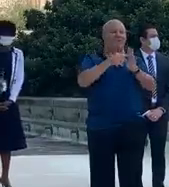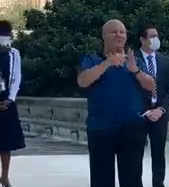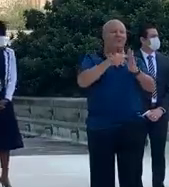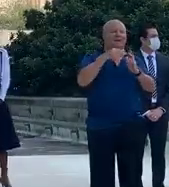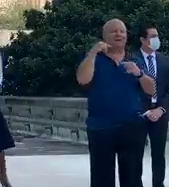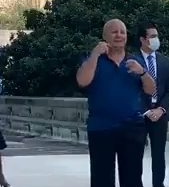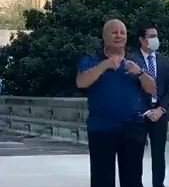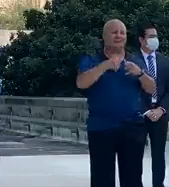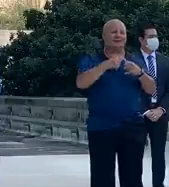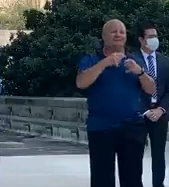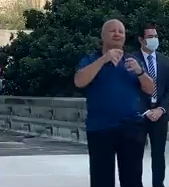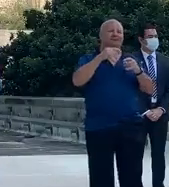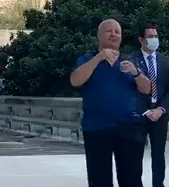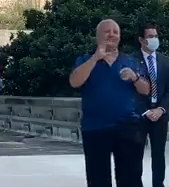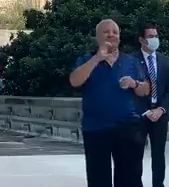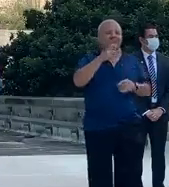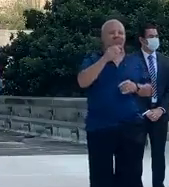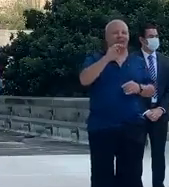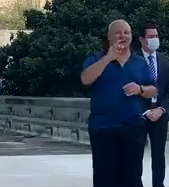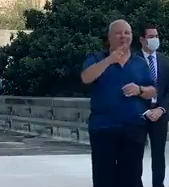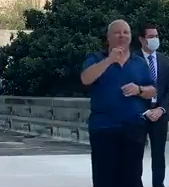Ms. Myra, come on up.